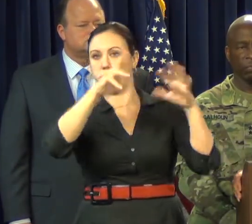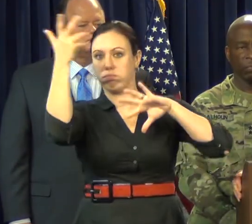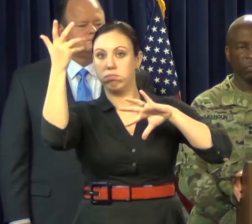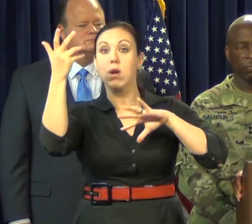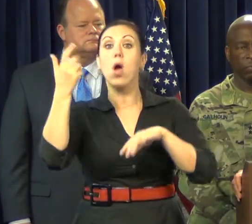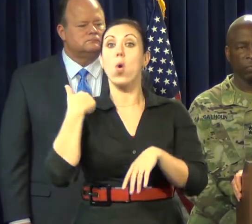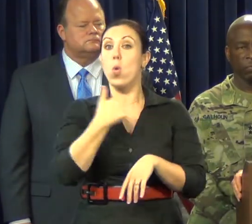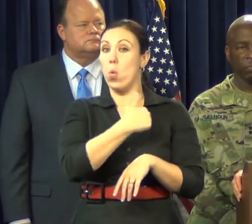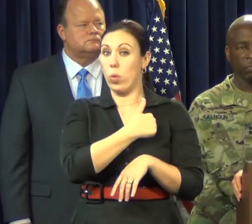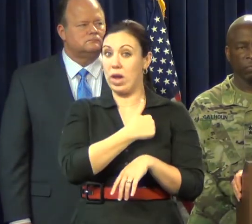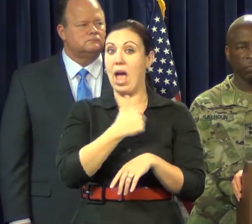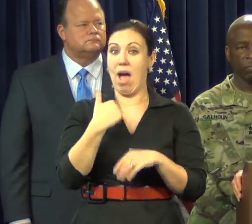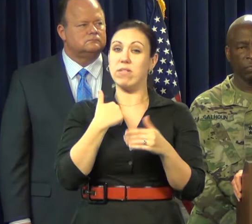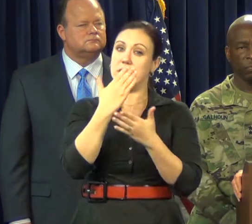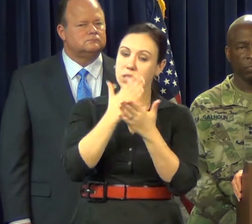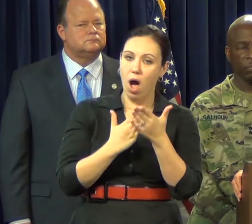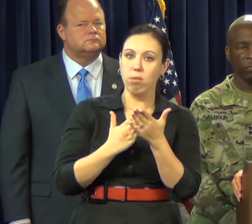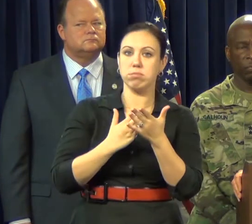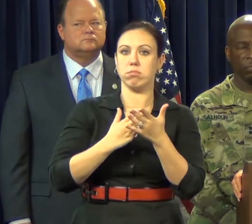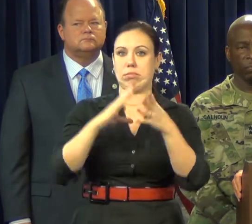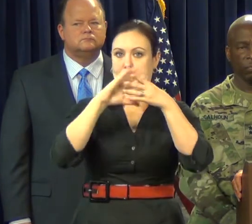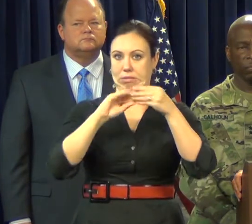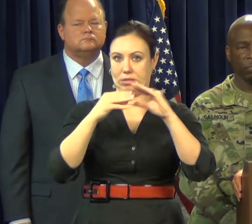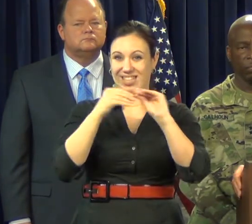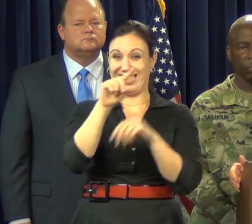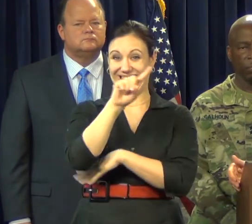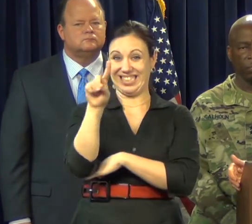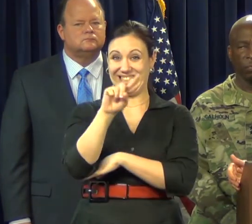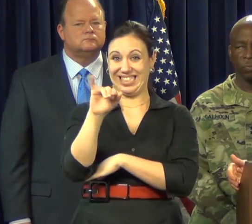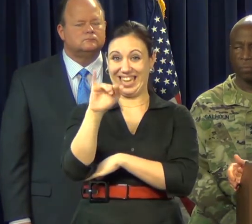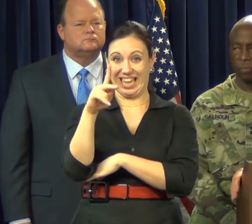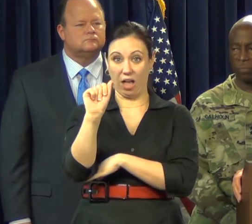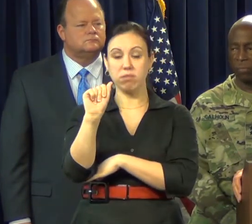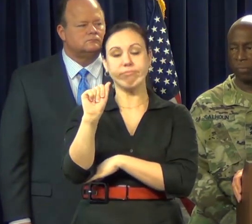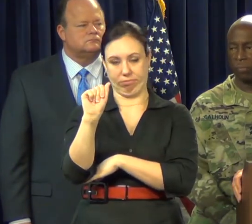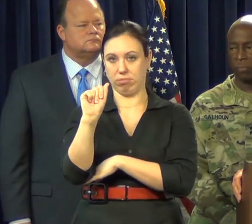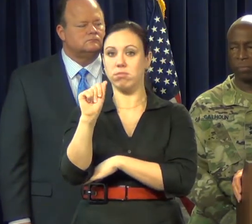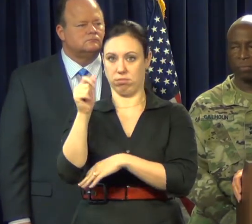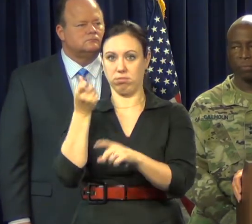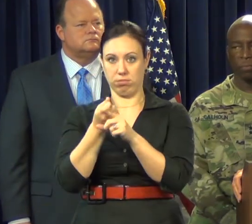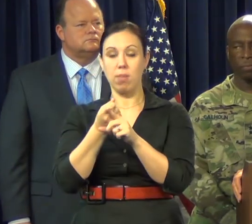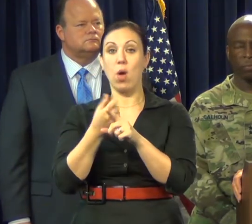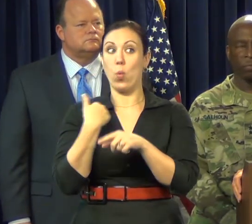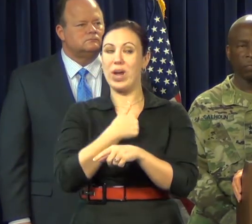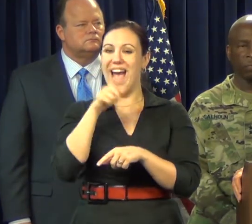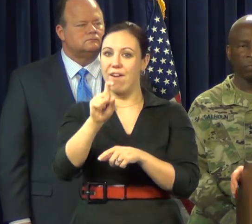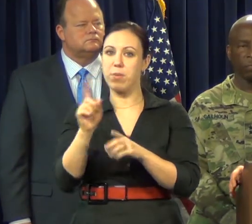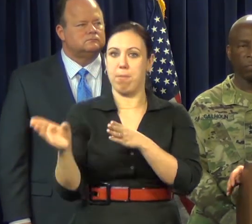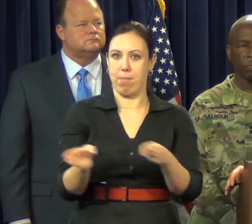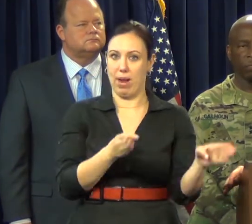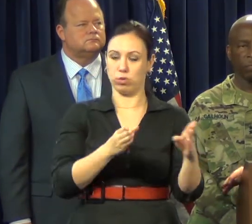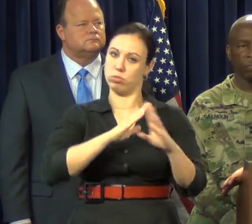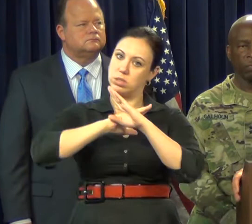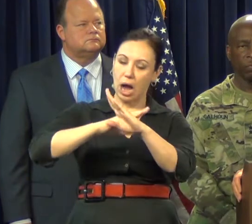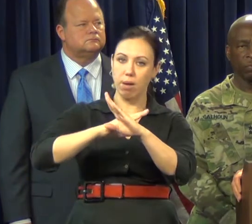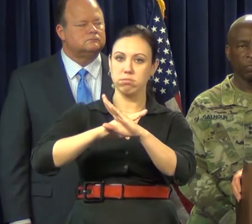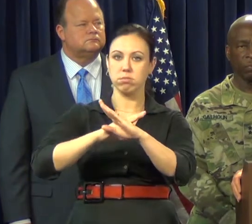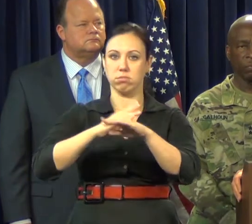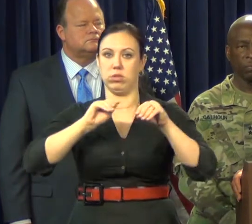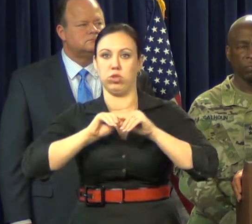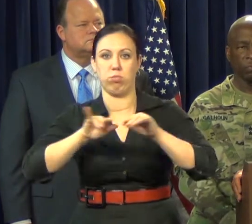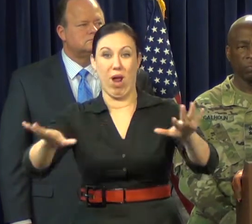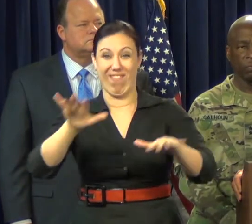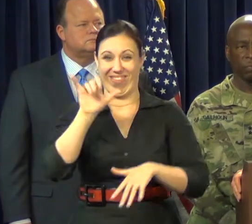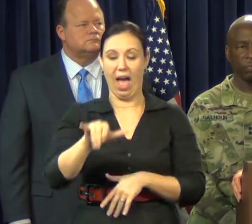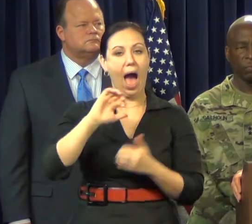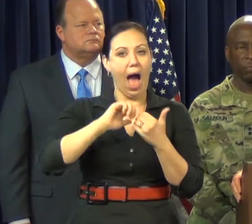as you know, we have had some cases of Zika in our state. All of us have to be prepared to stop any continuing transmission of that. The way to